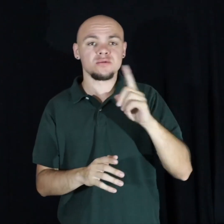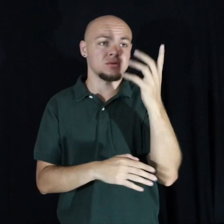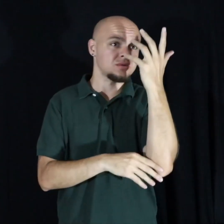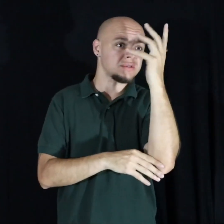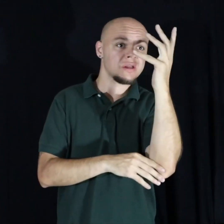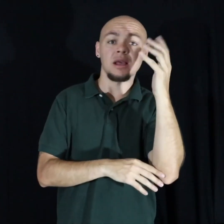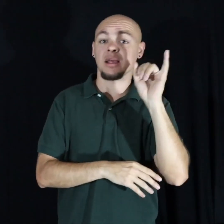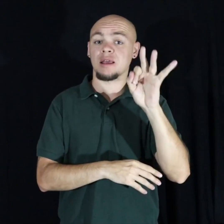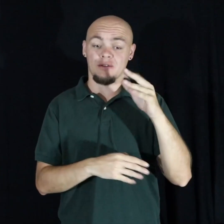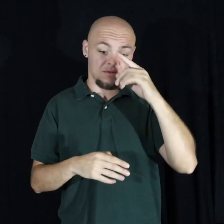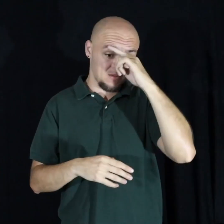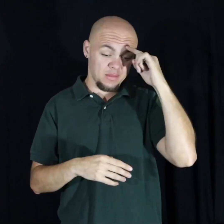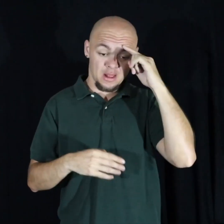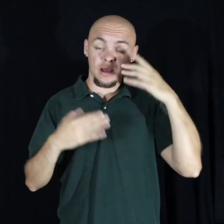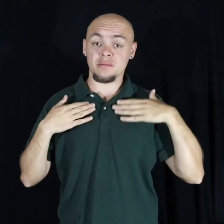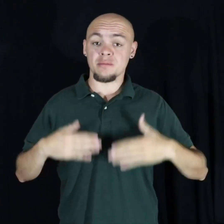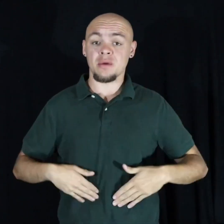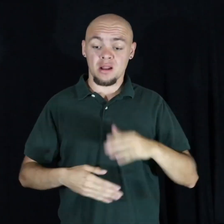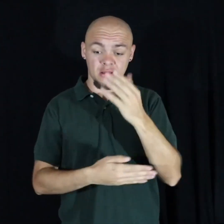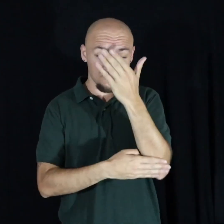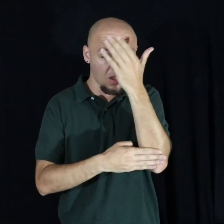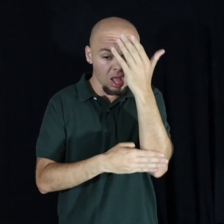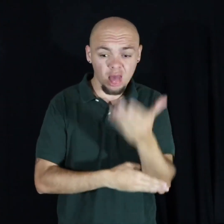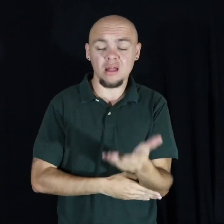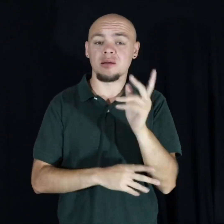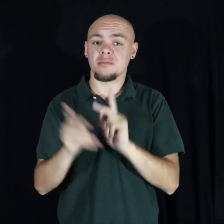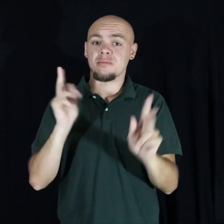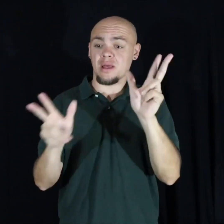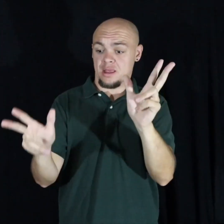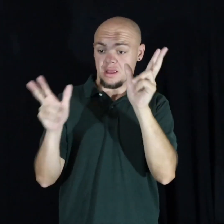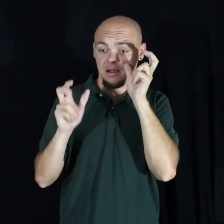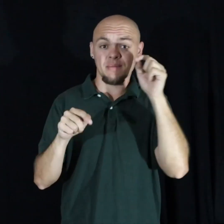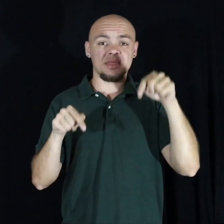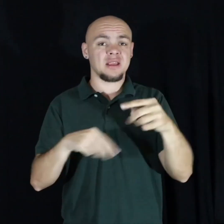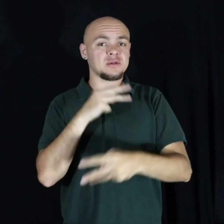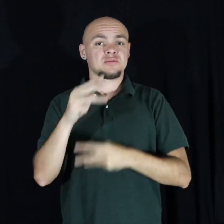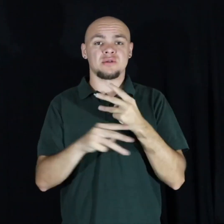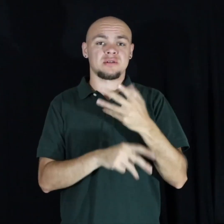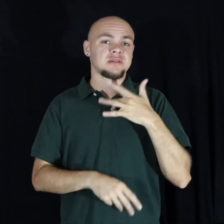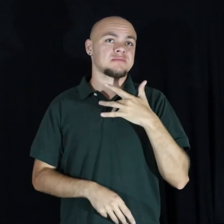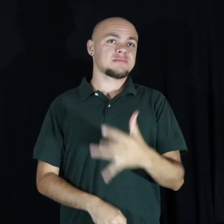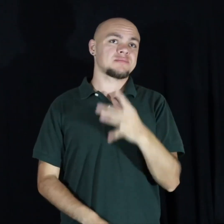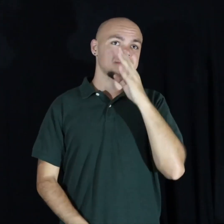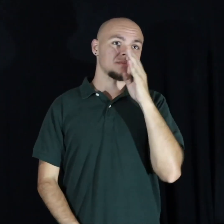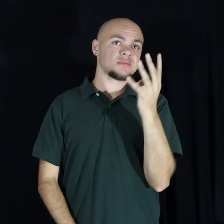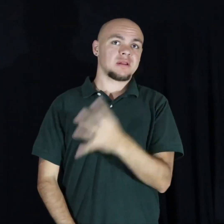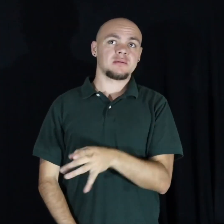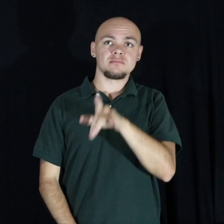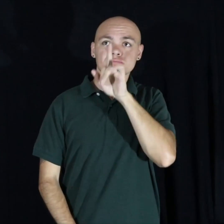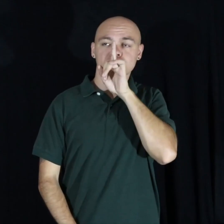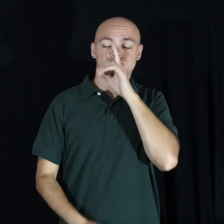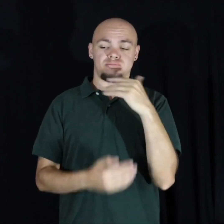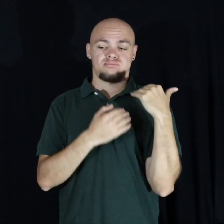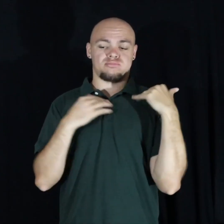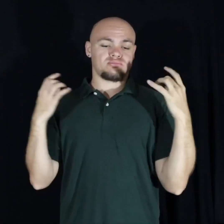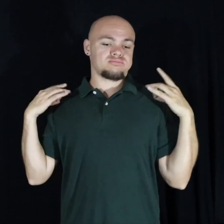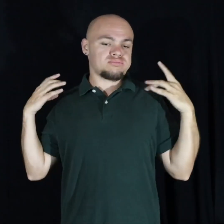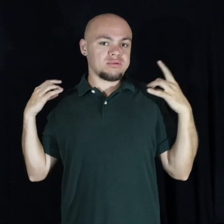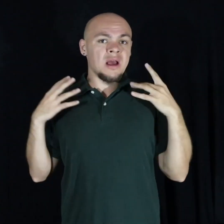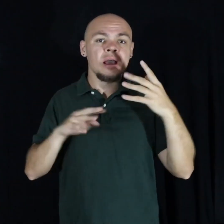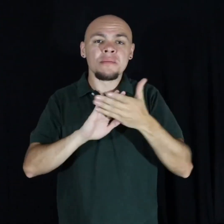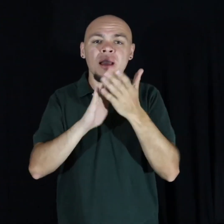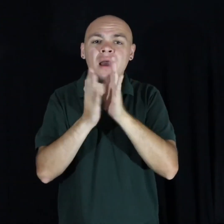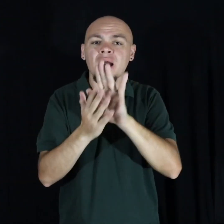if a black body falls and everyone is around to hear it, this world has a tendency to mute responsibility into a cold, dead